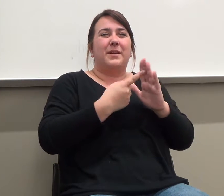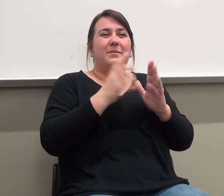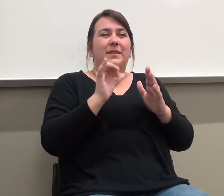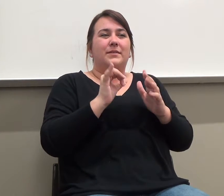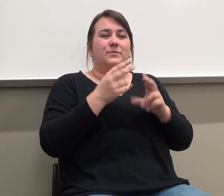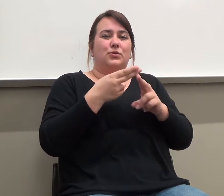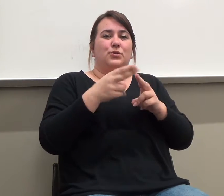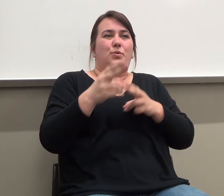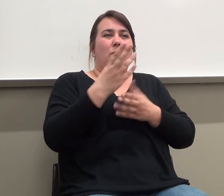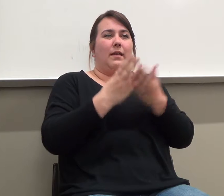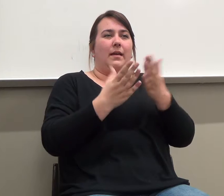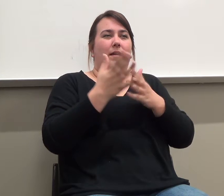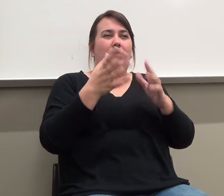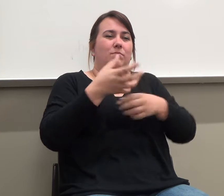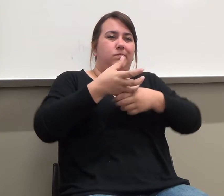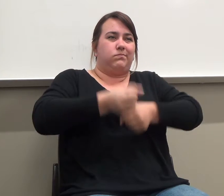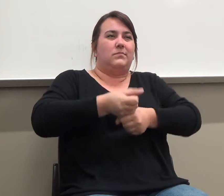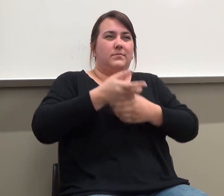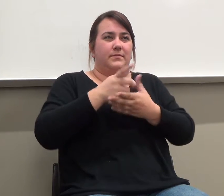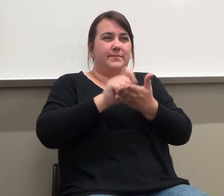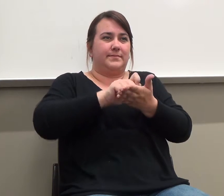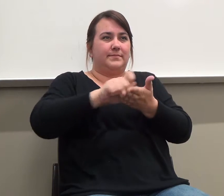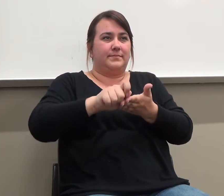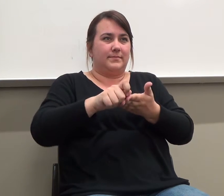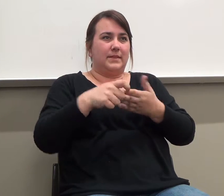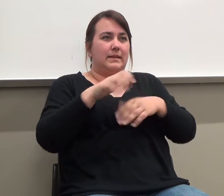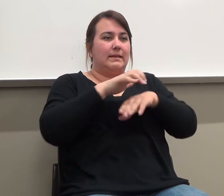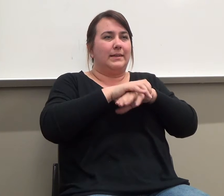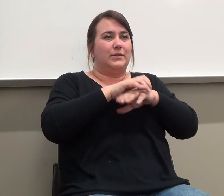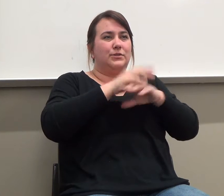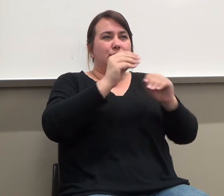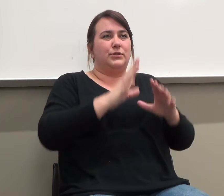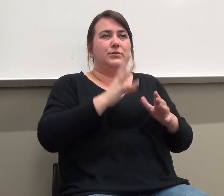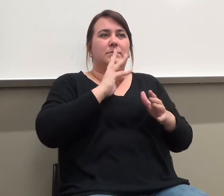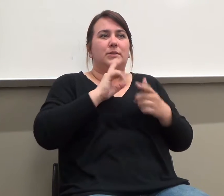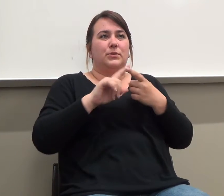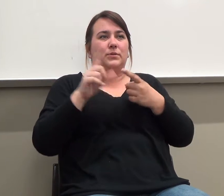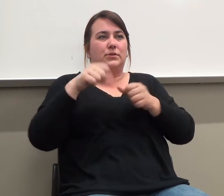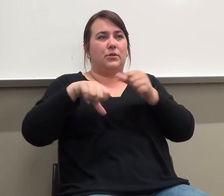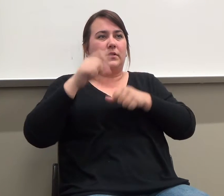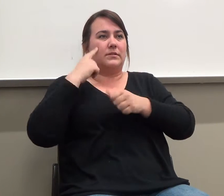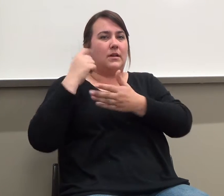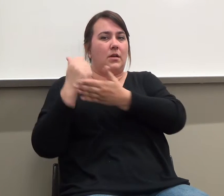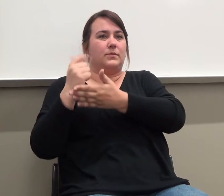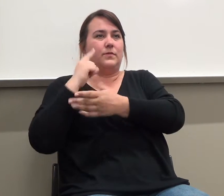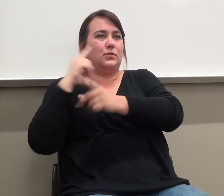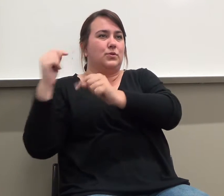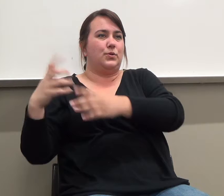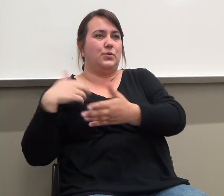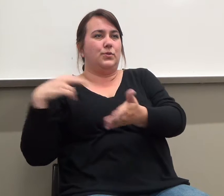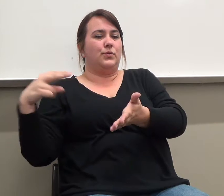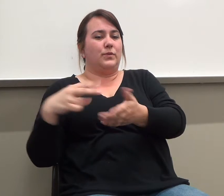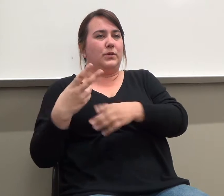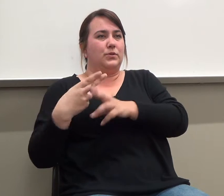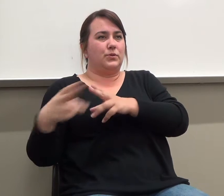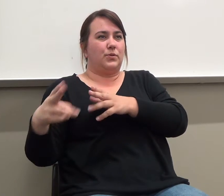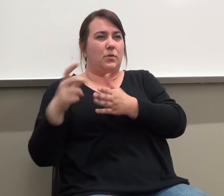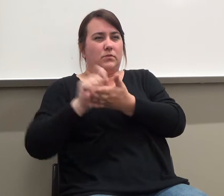shorthand. Sometimes the English teachers speaking to each other, because I'm writing that to the, to the tutor down there. She understands what that